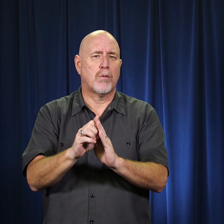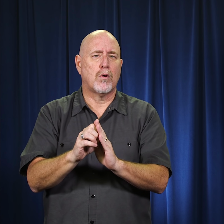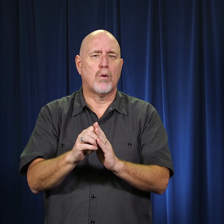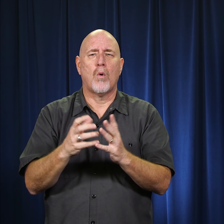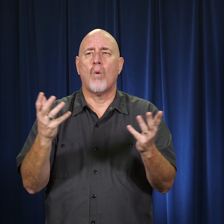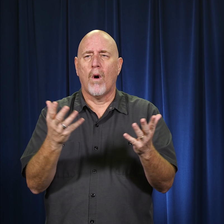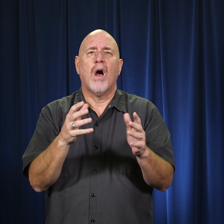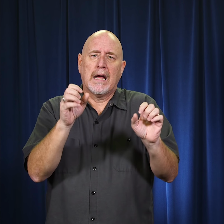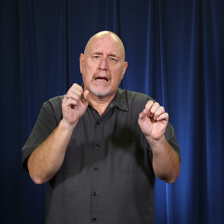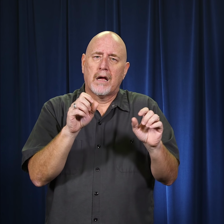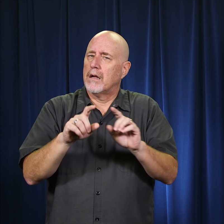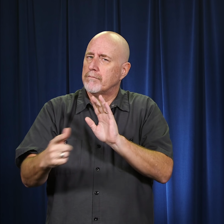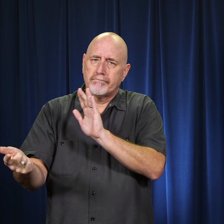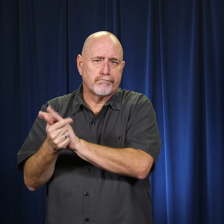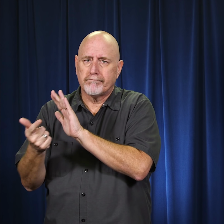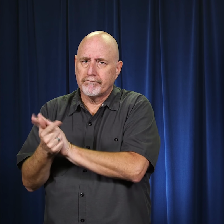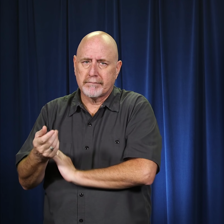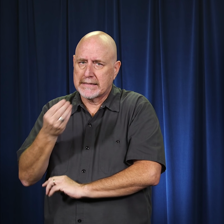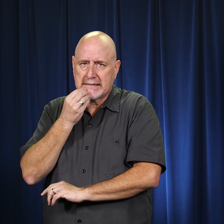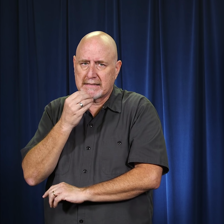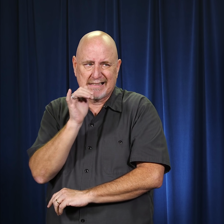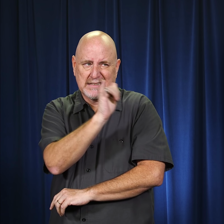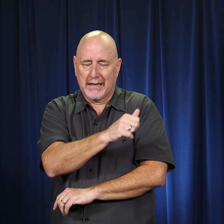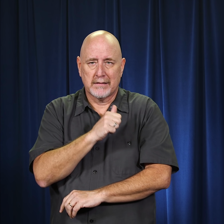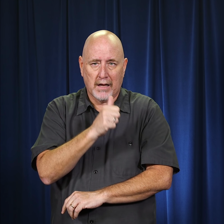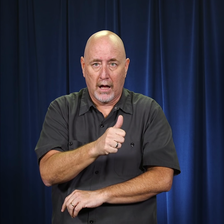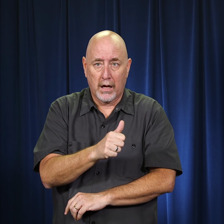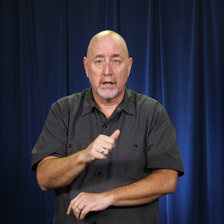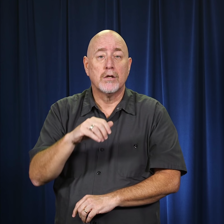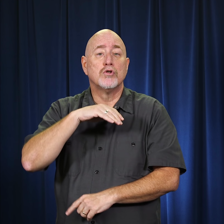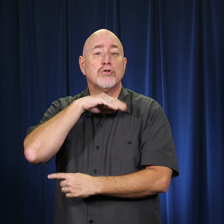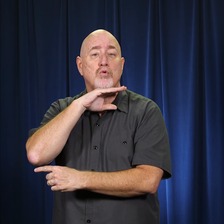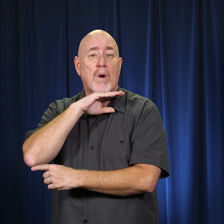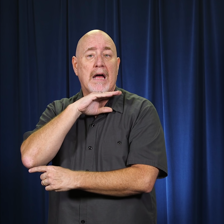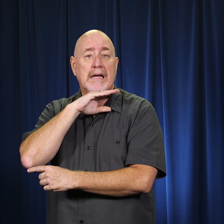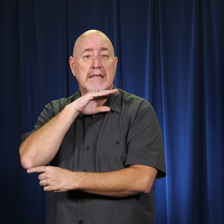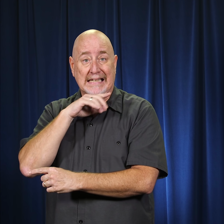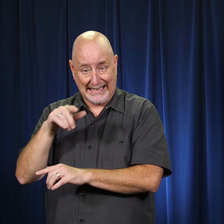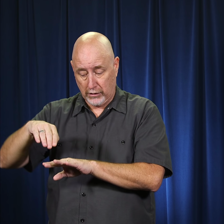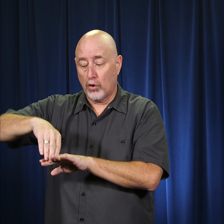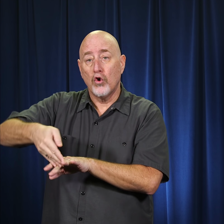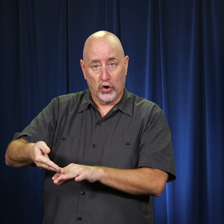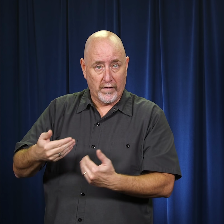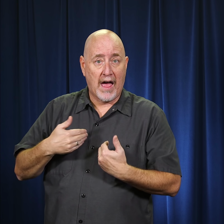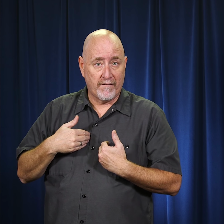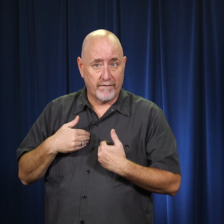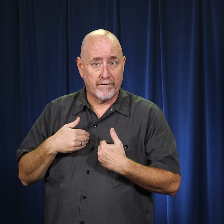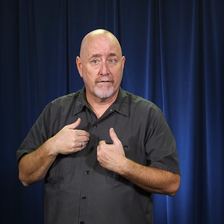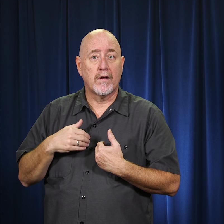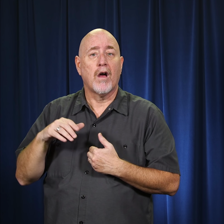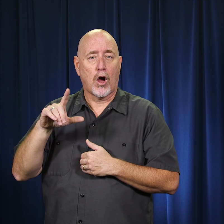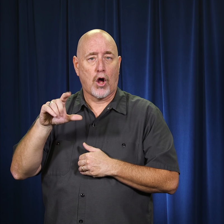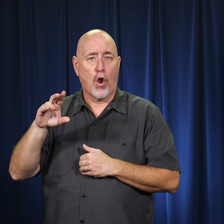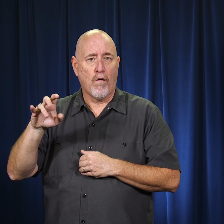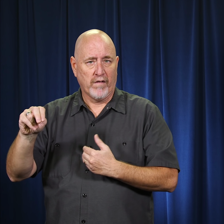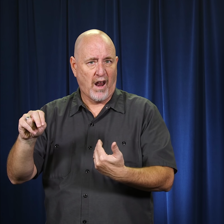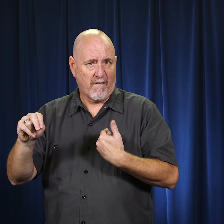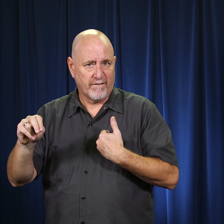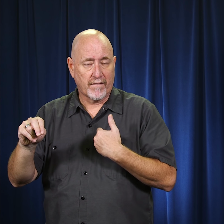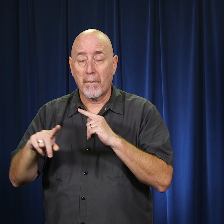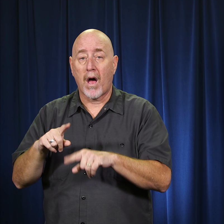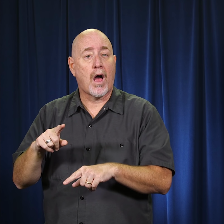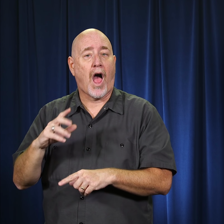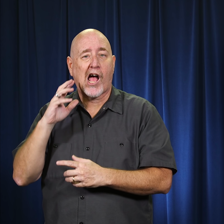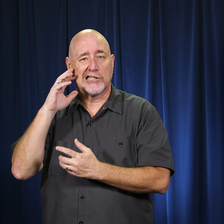example of what kind of animal would not fall into that category. And the swine, though it divides the hoof, having cloven hooves,